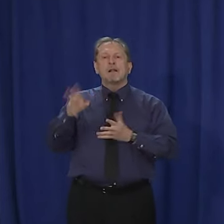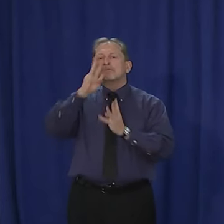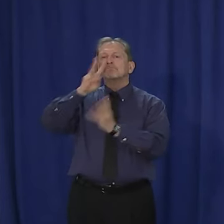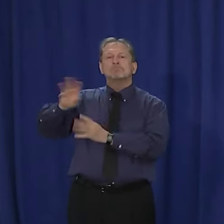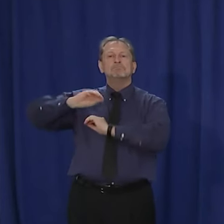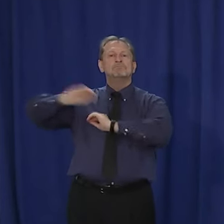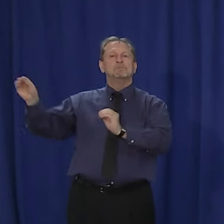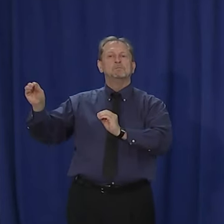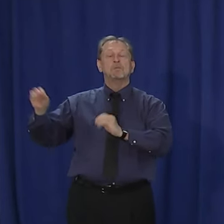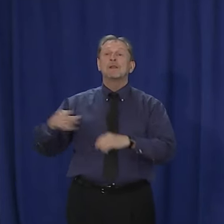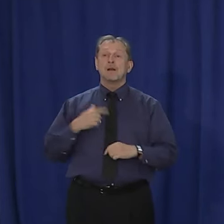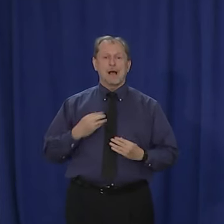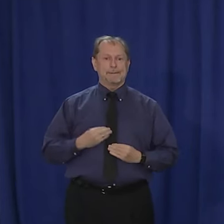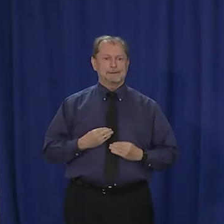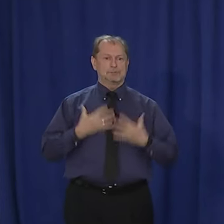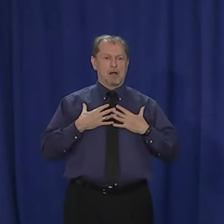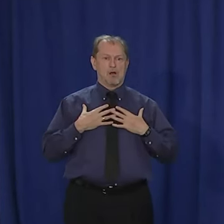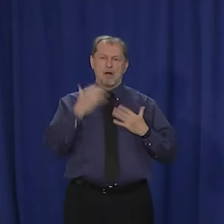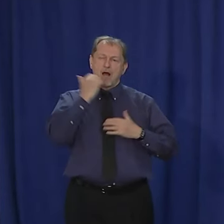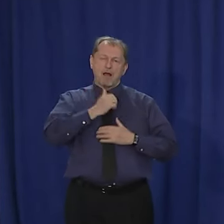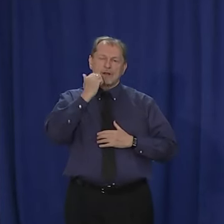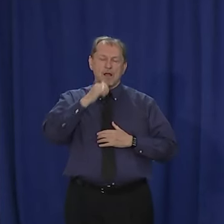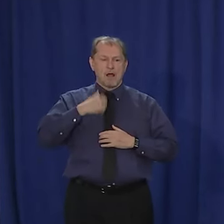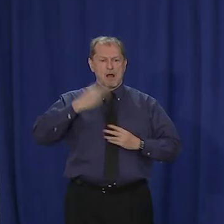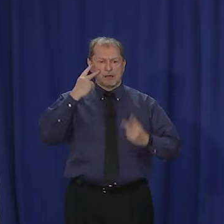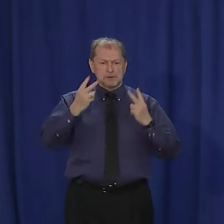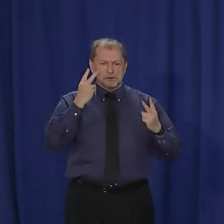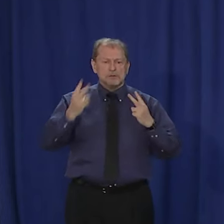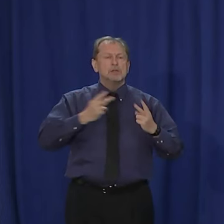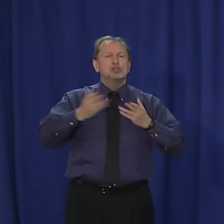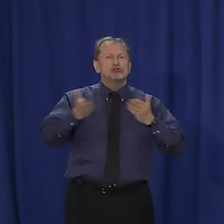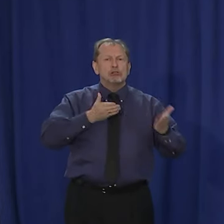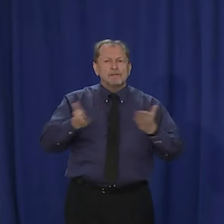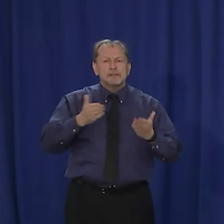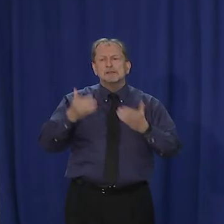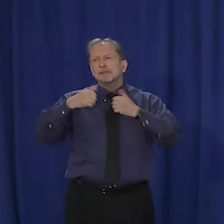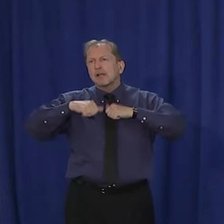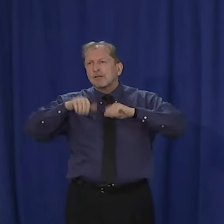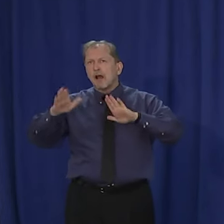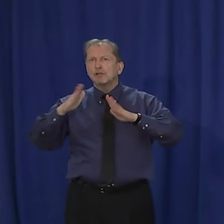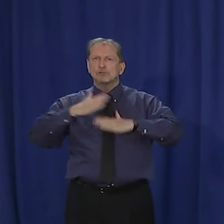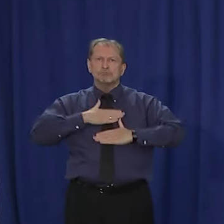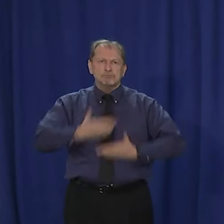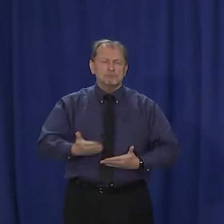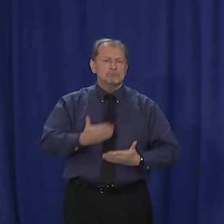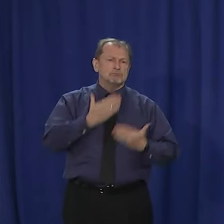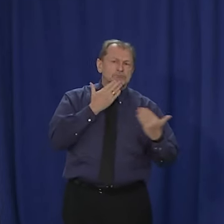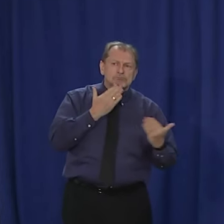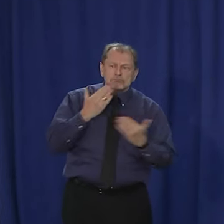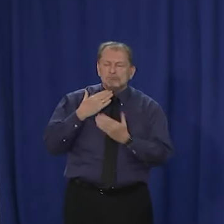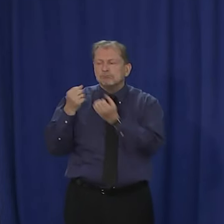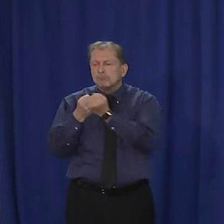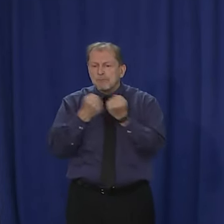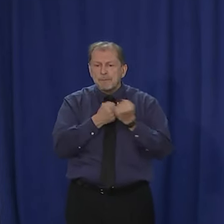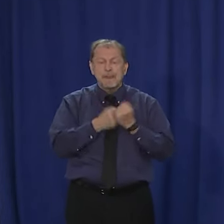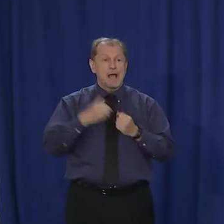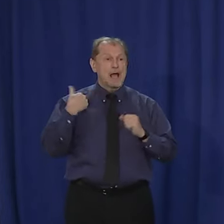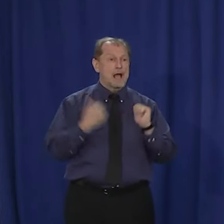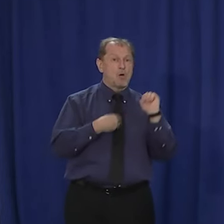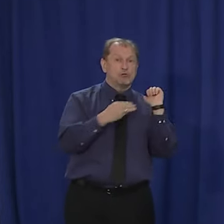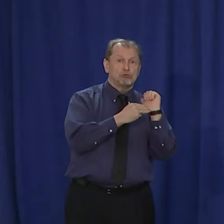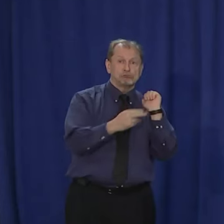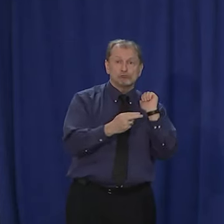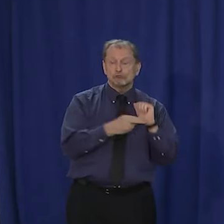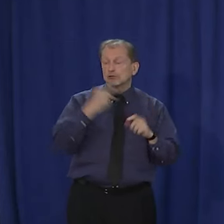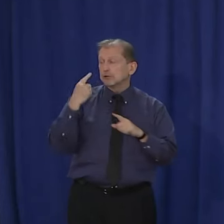inspired every day by the acts of service, sacrifice, generosity, and grace I've seen across our city, from our healthcare workers and